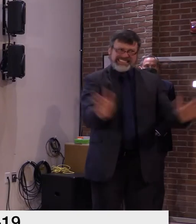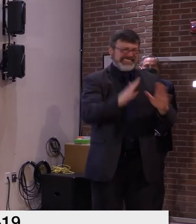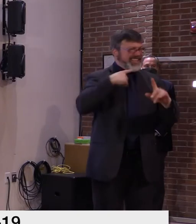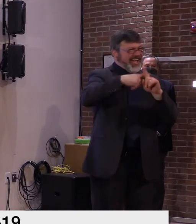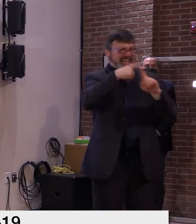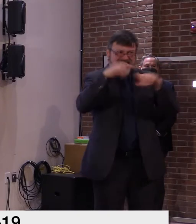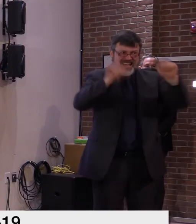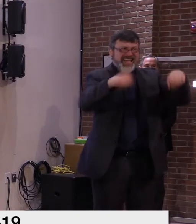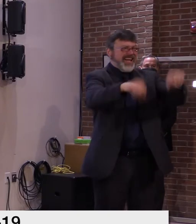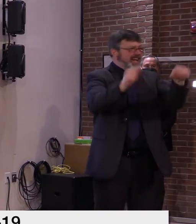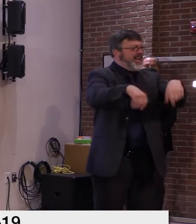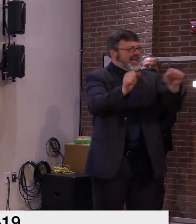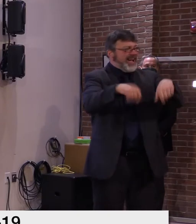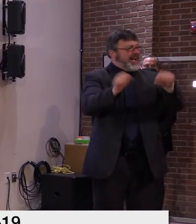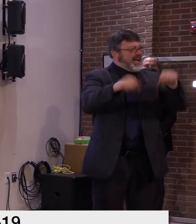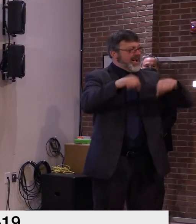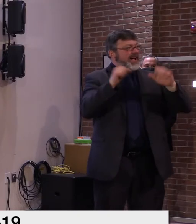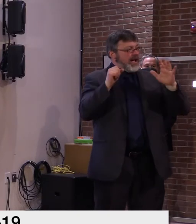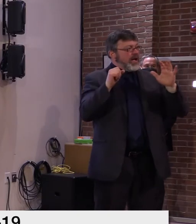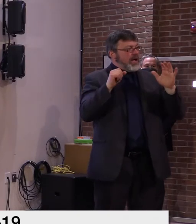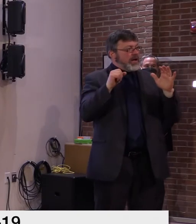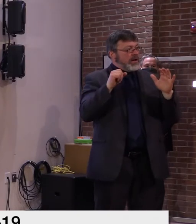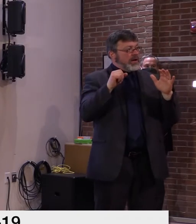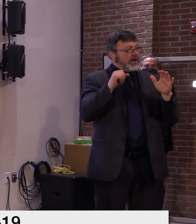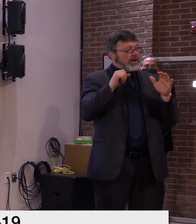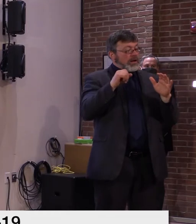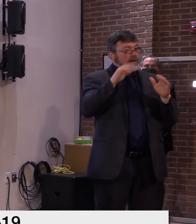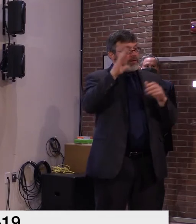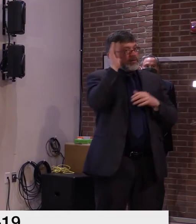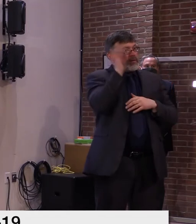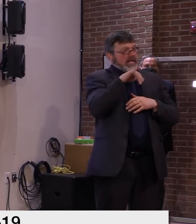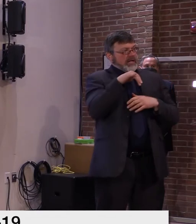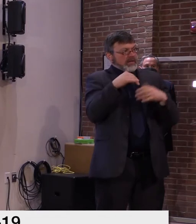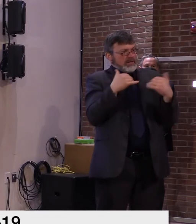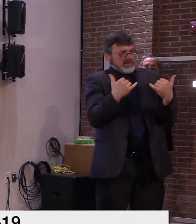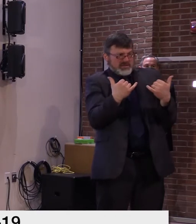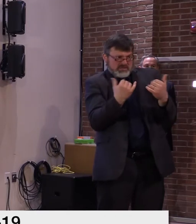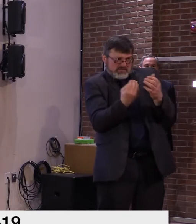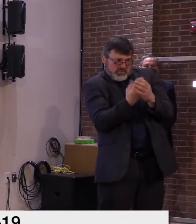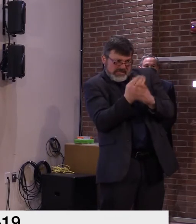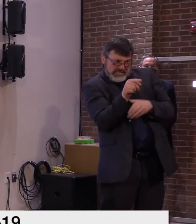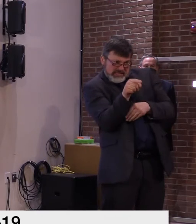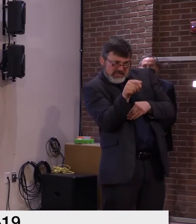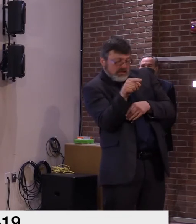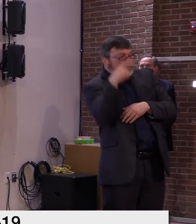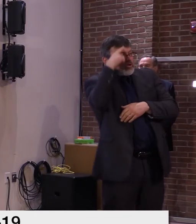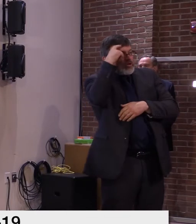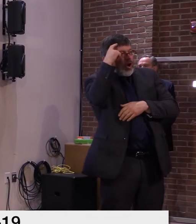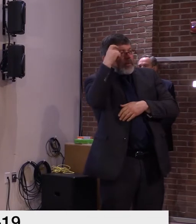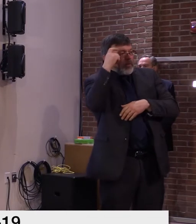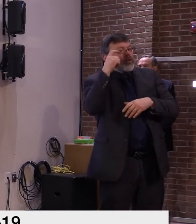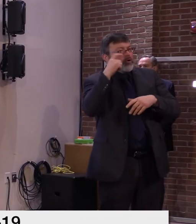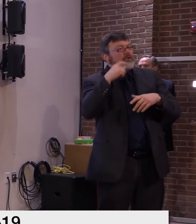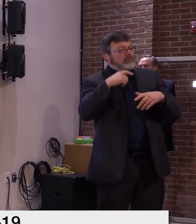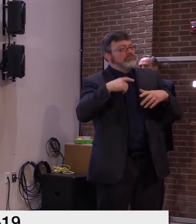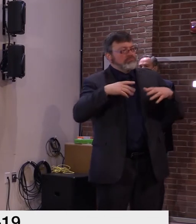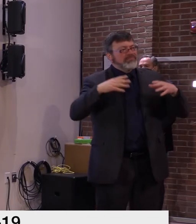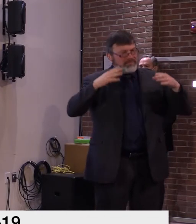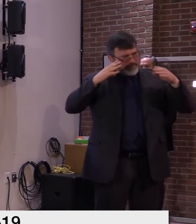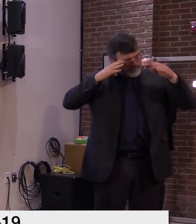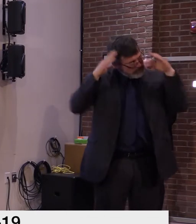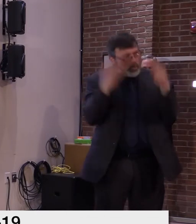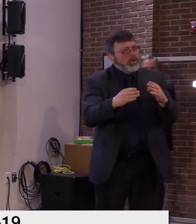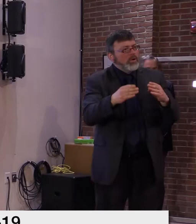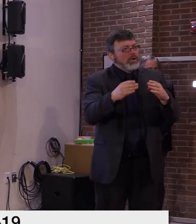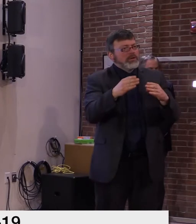and summer for our young people that is about connection, healing, youth voice, learning, and growth. Thank you for your